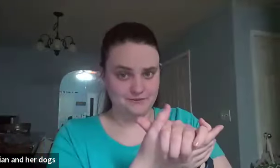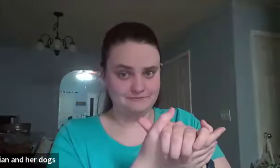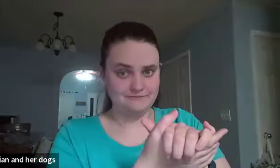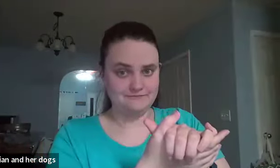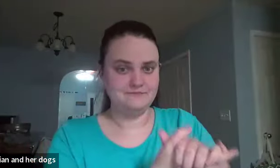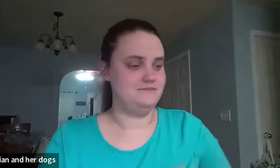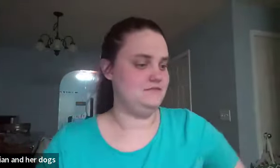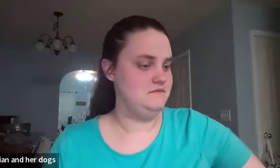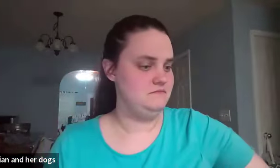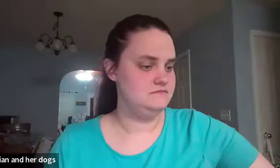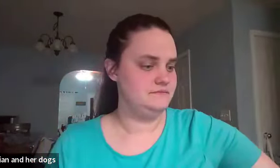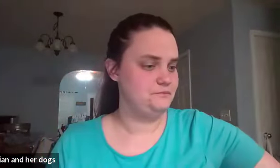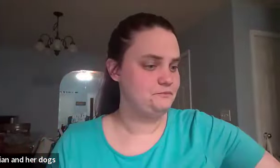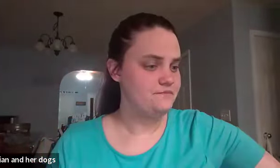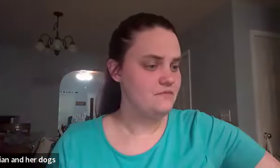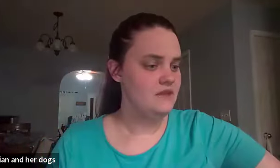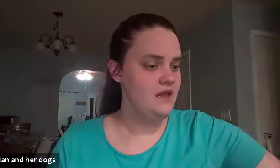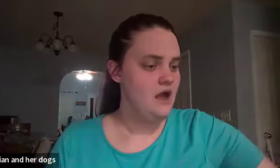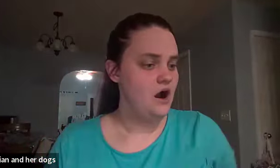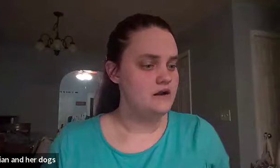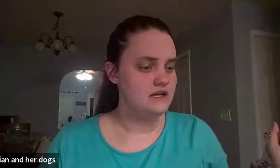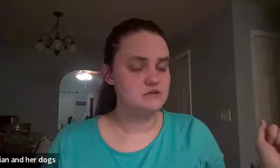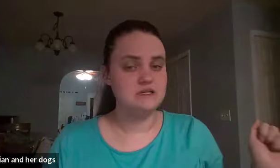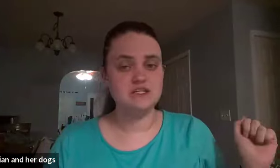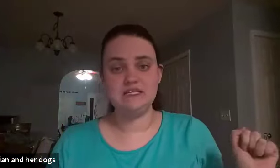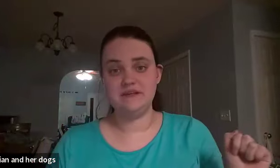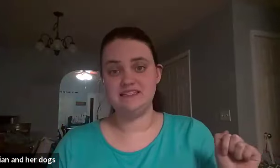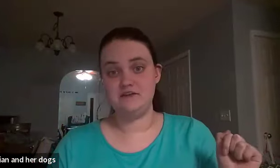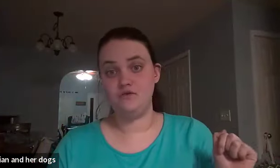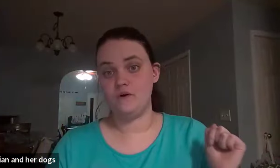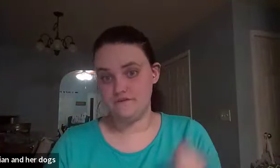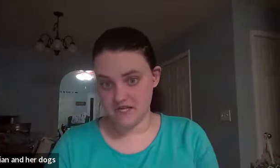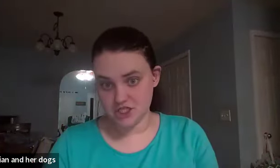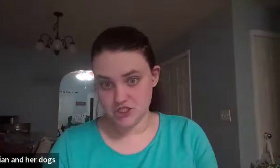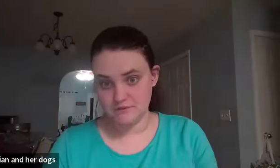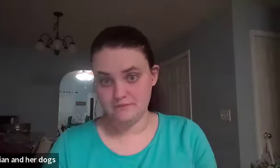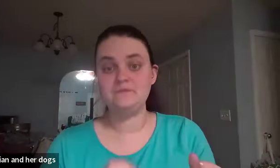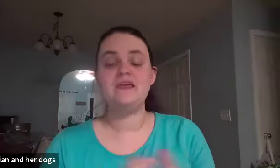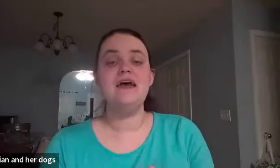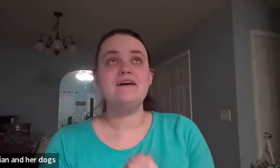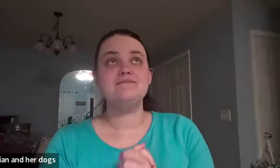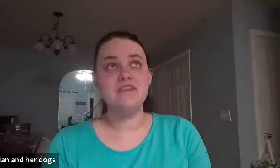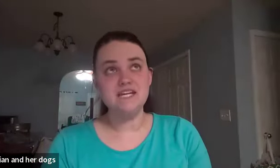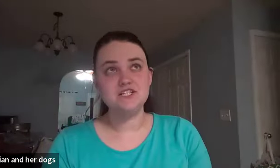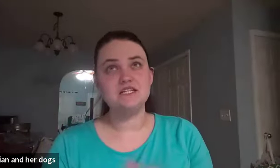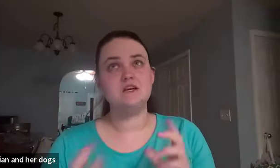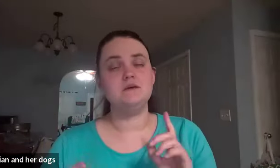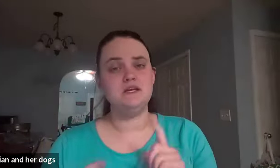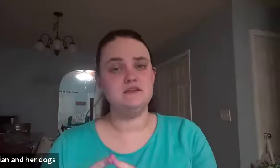Cheeseburger. Okay. Our next one is going to be the sign for fish. Fish is going to be